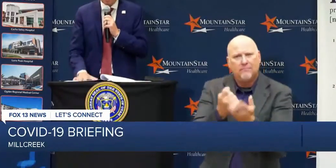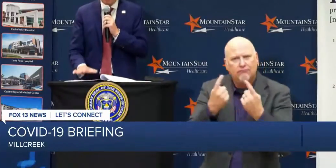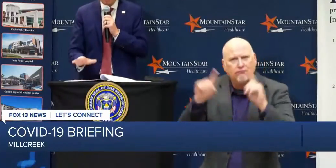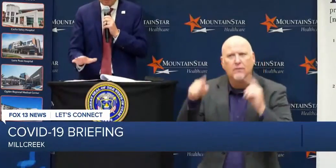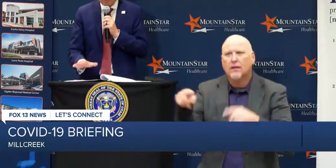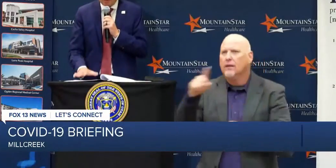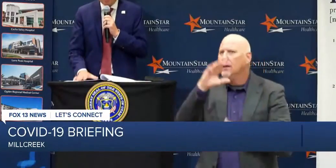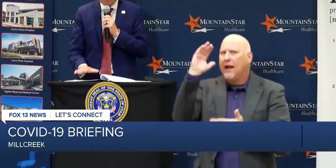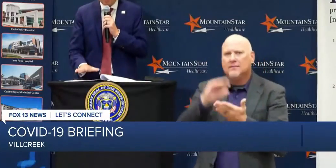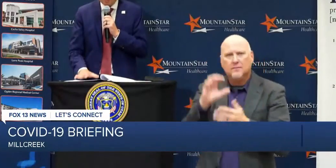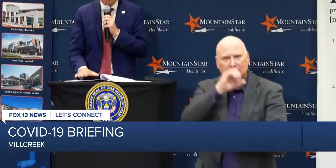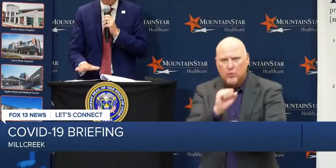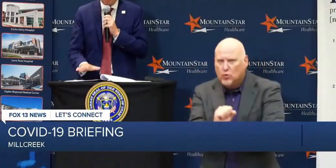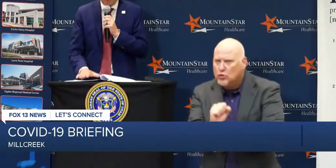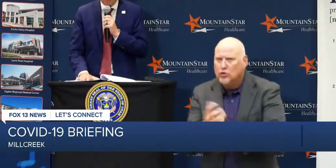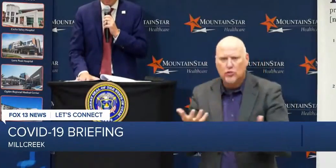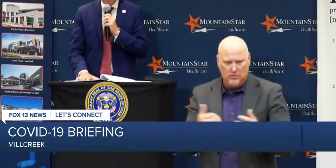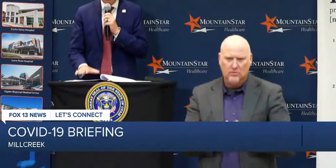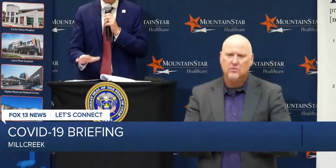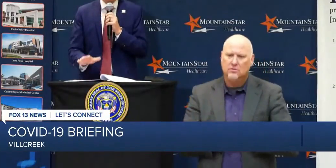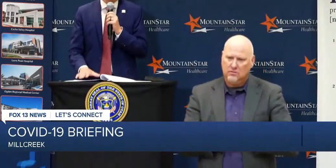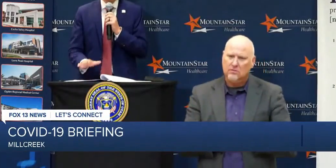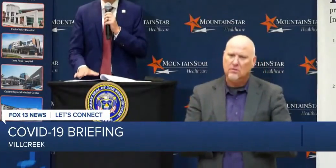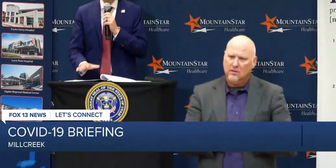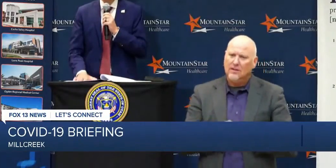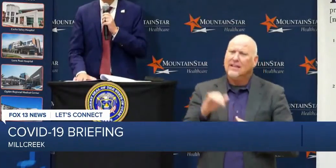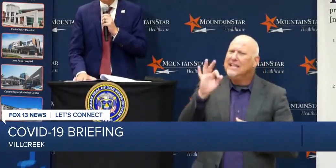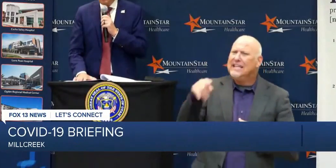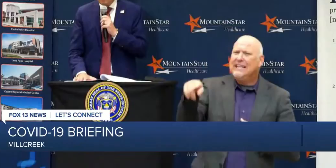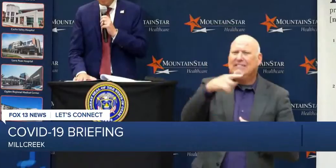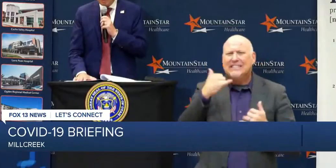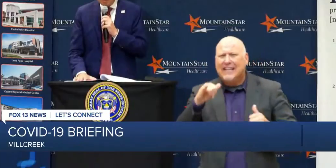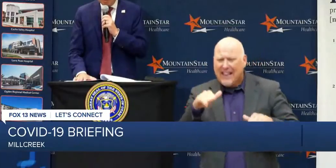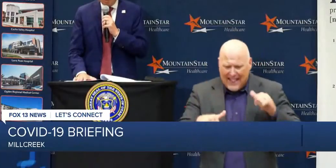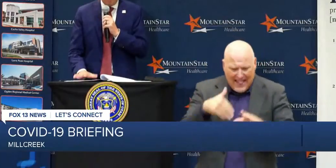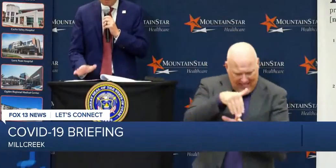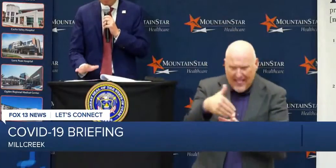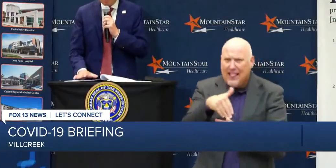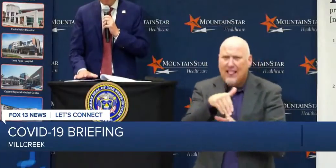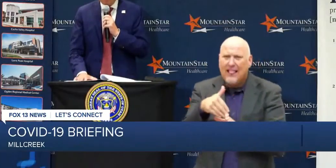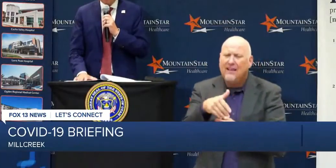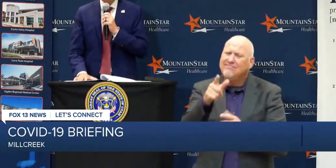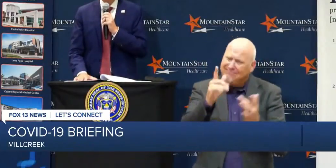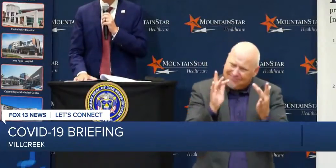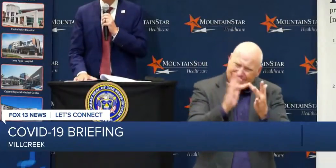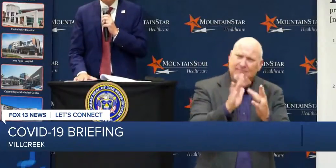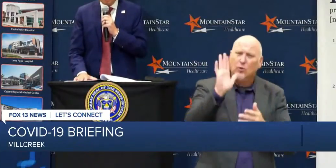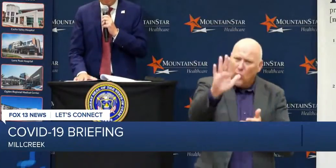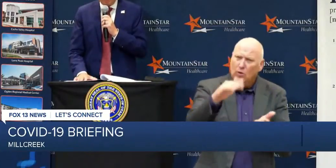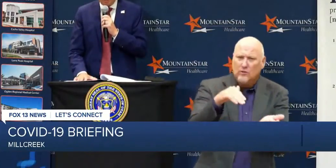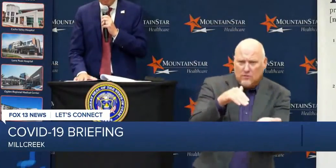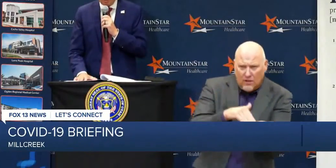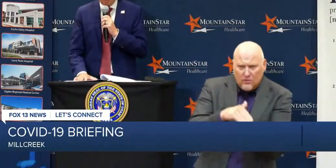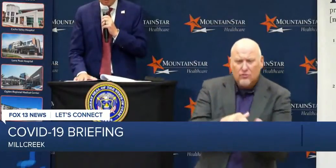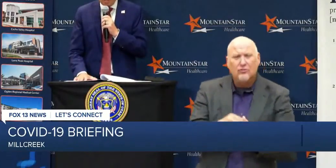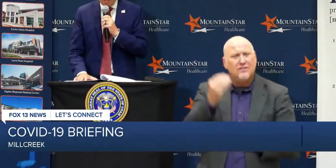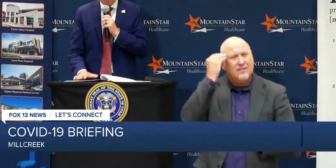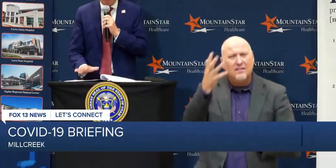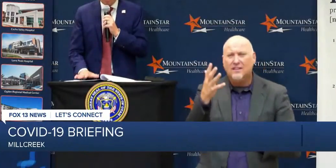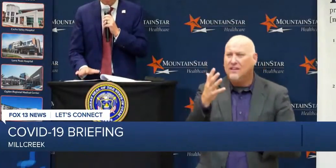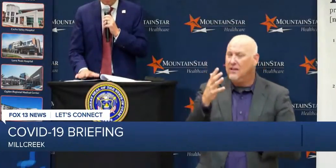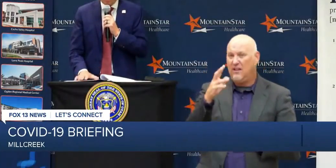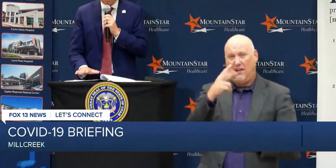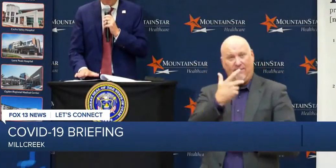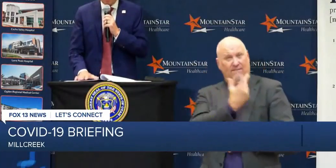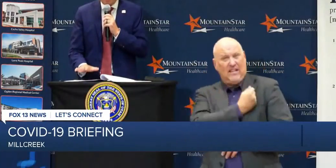data that proves that the vaccine is safe and effective. It's truly the miracle that we've been praying for, so please don't put it off any longer.